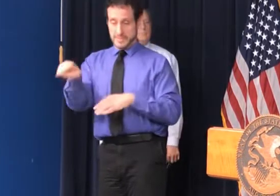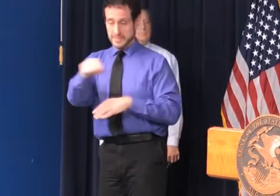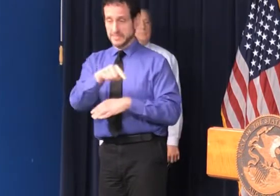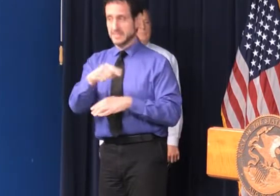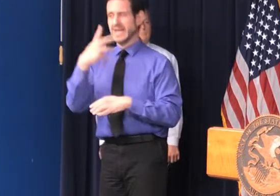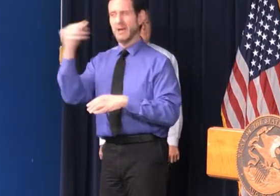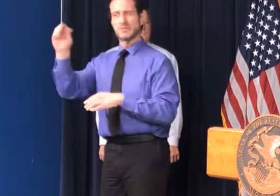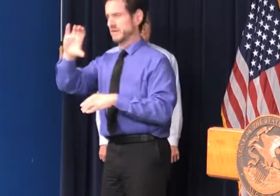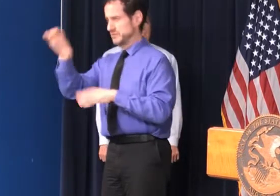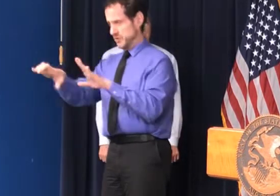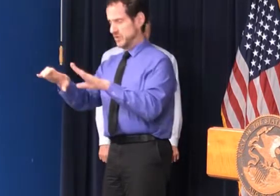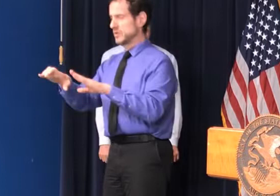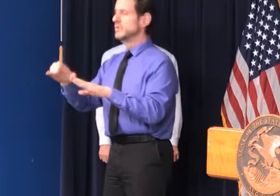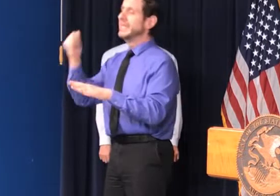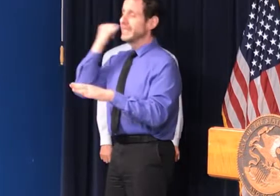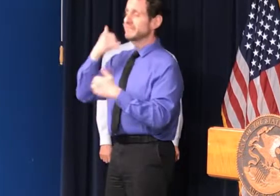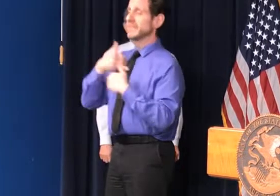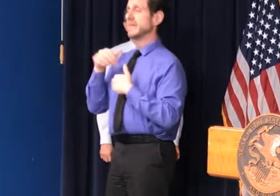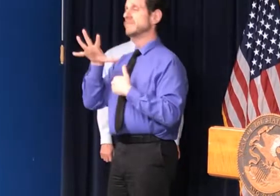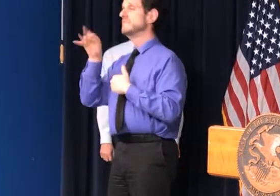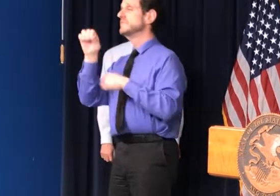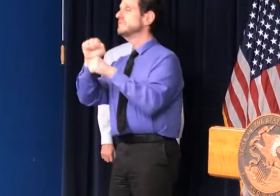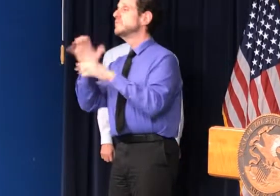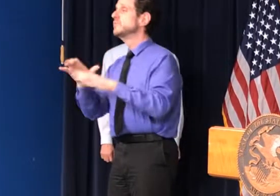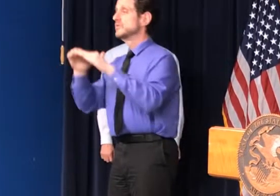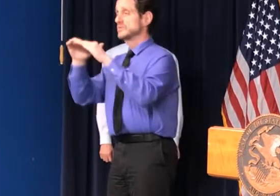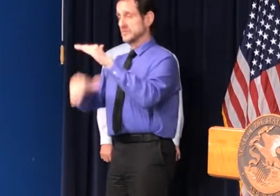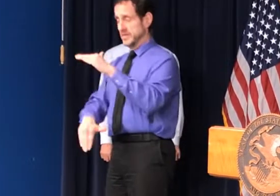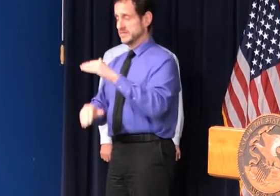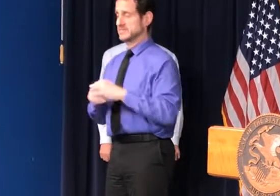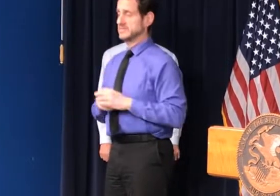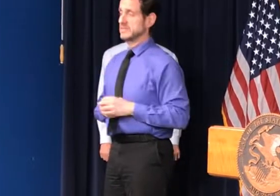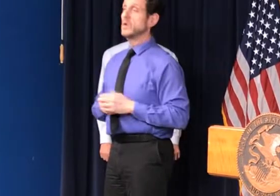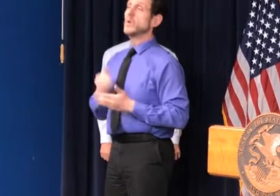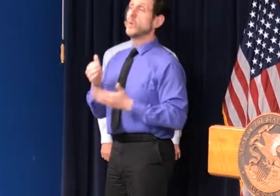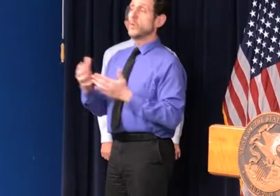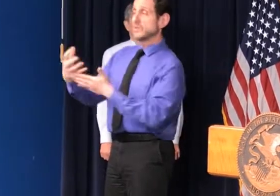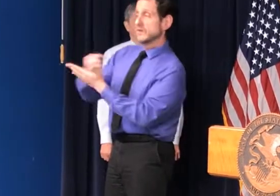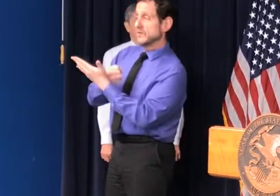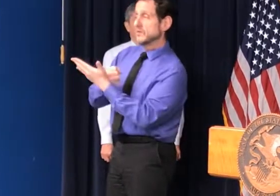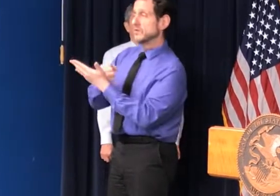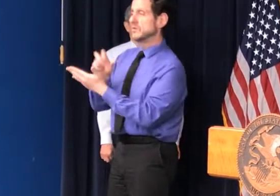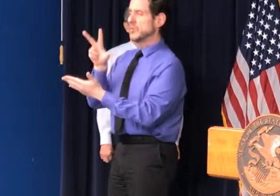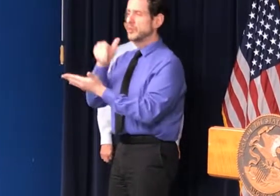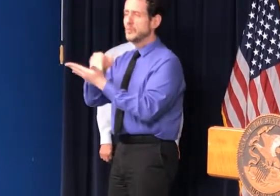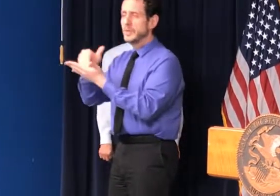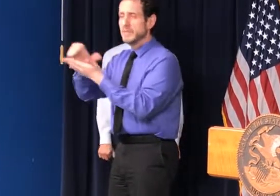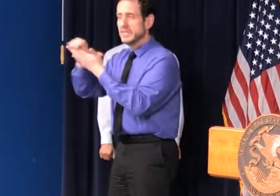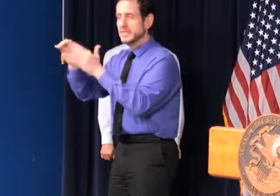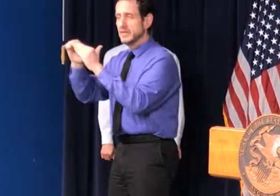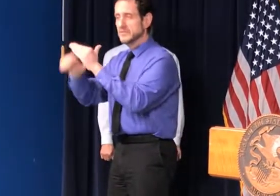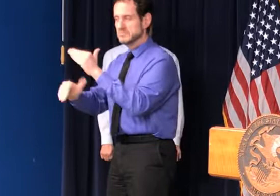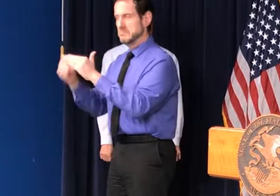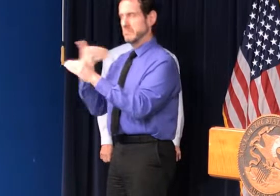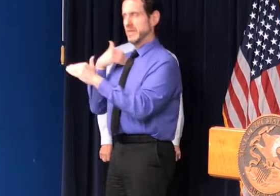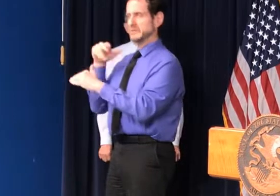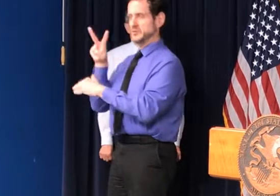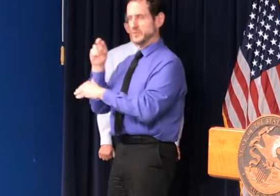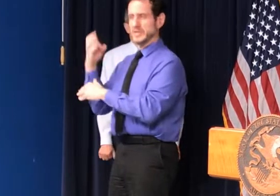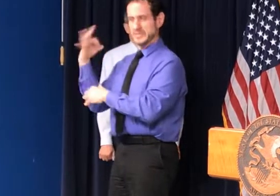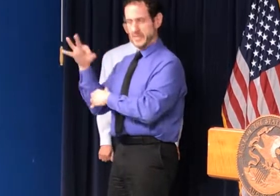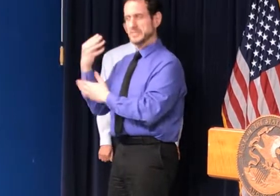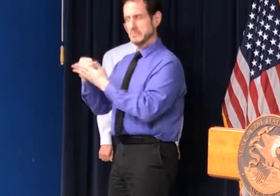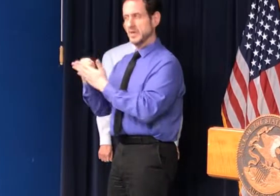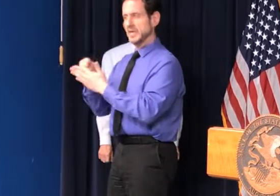that's businesses with fewer than 50 employees and under $3 million in 2019